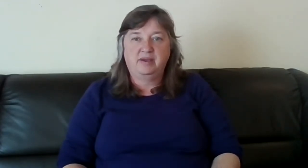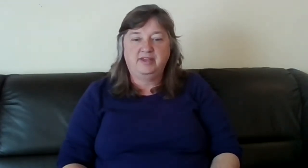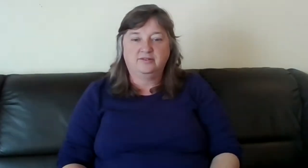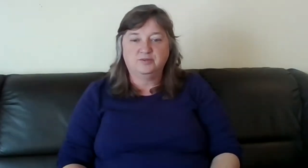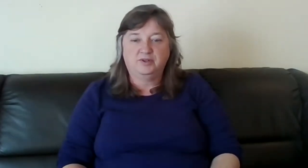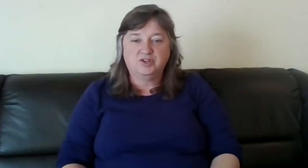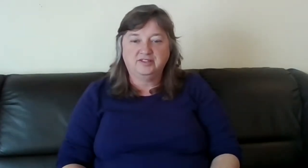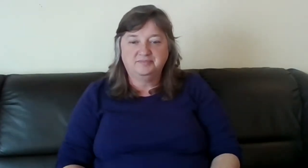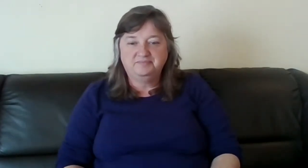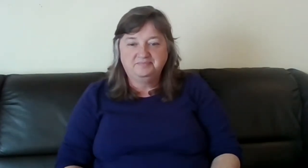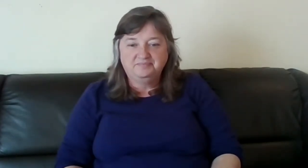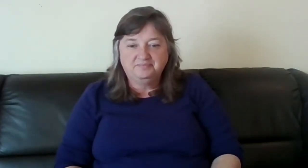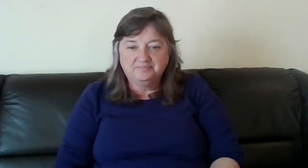baby or a small child.